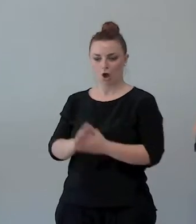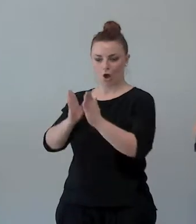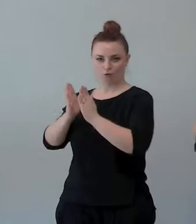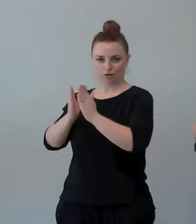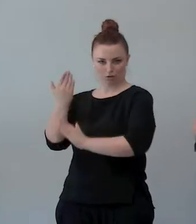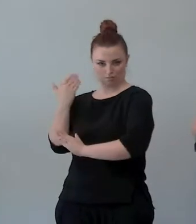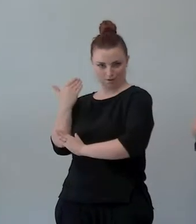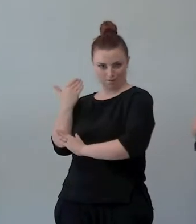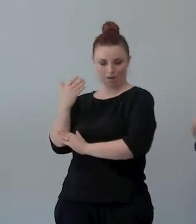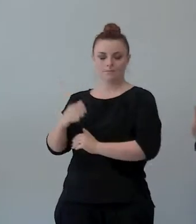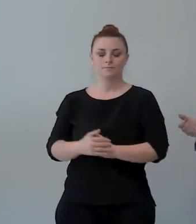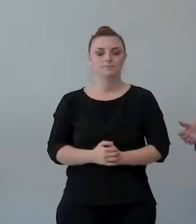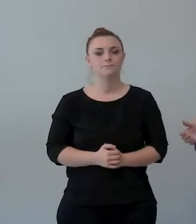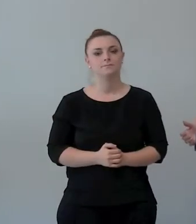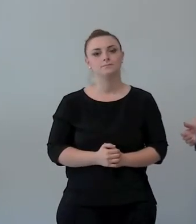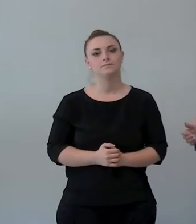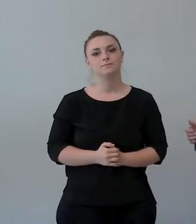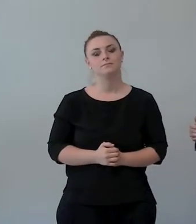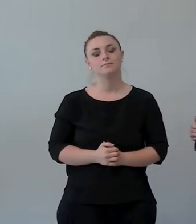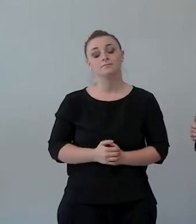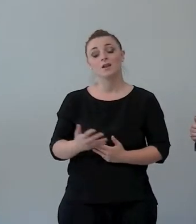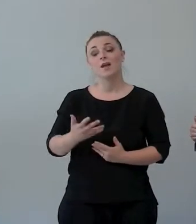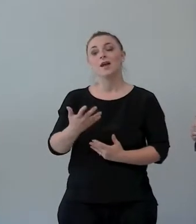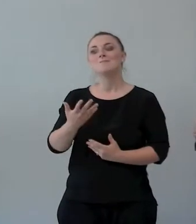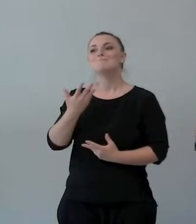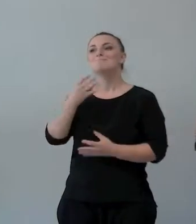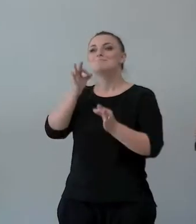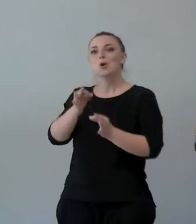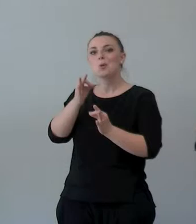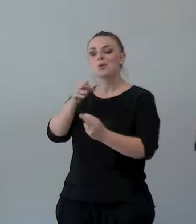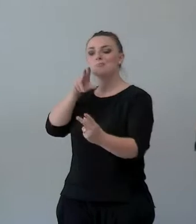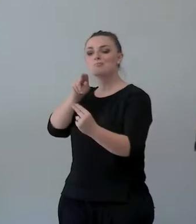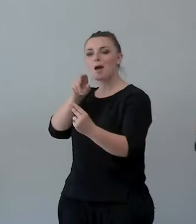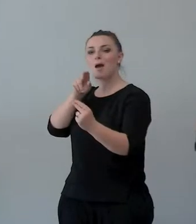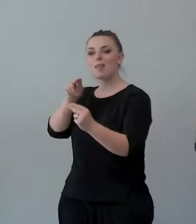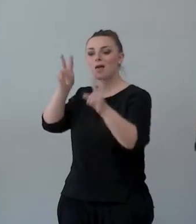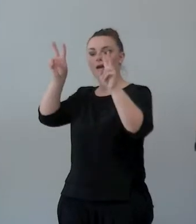talk. E per parlare di cose importanti. And to talk about